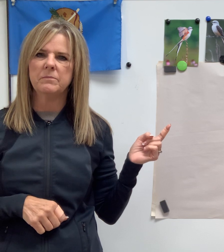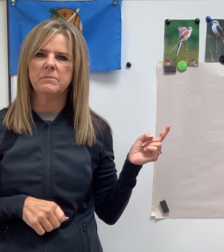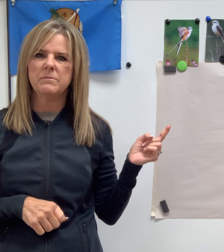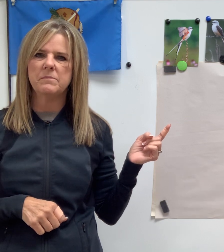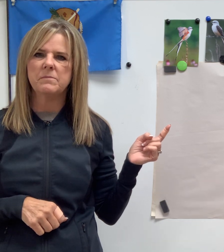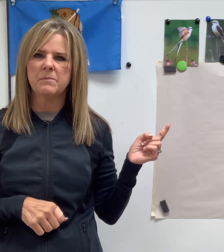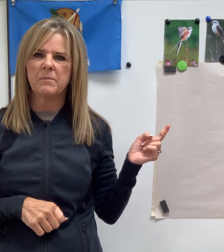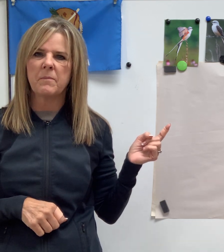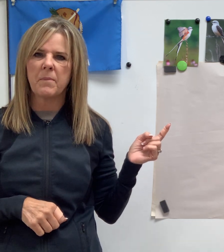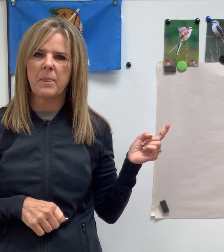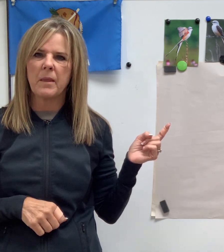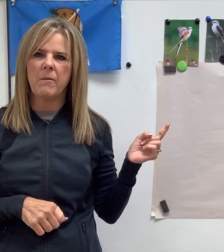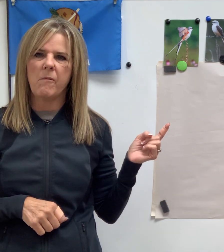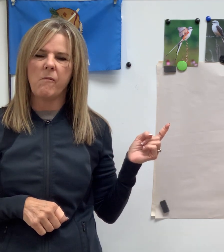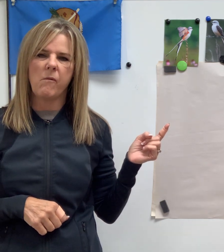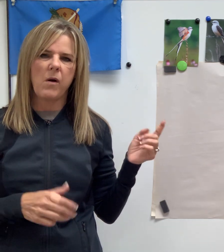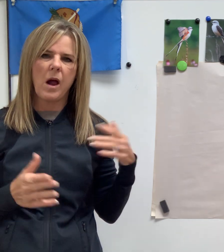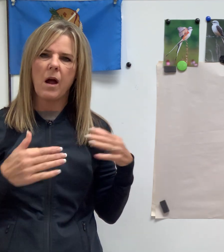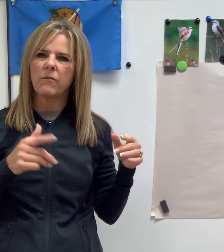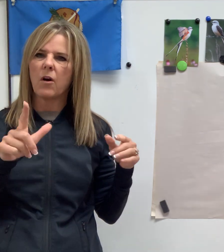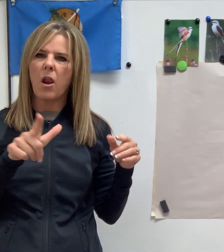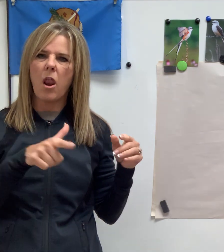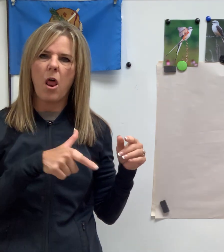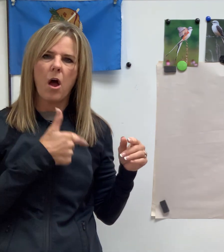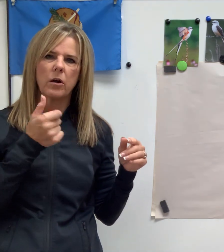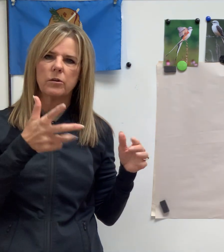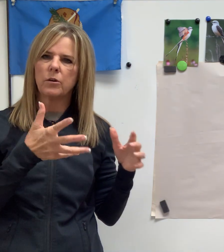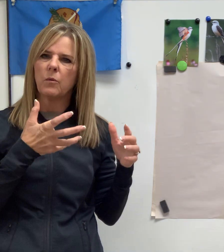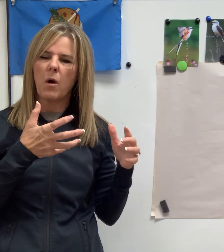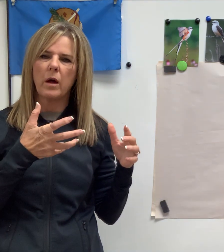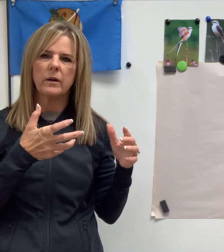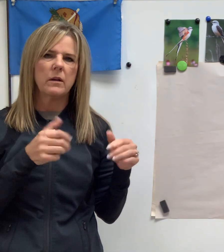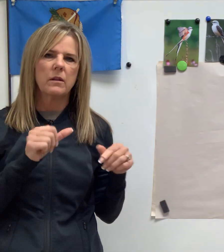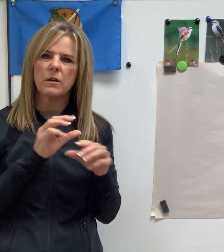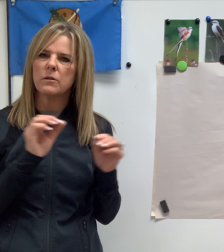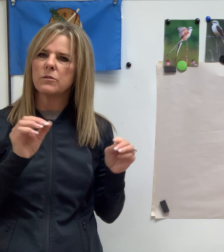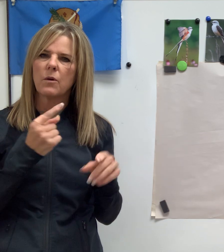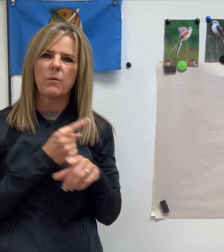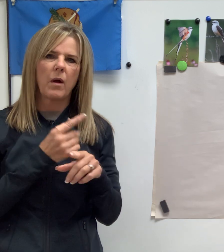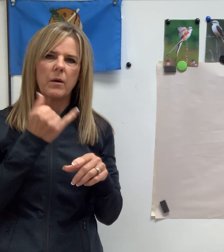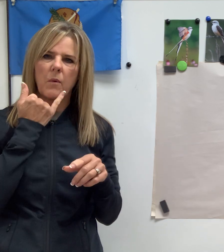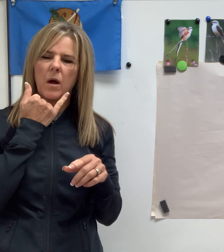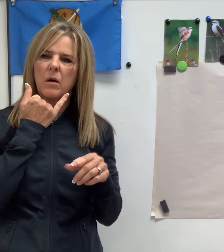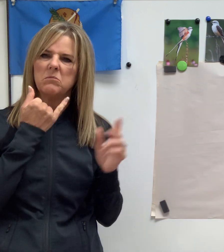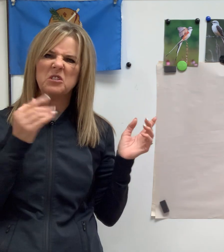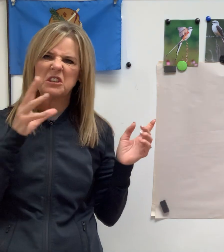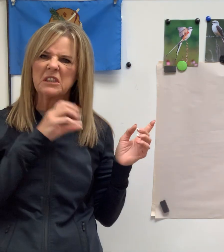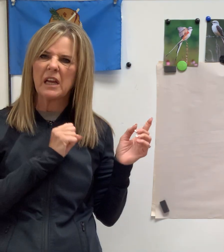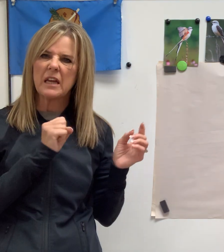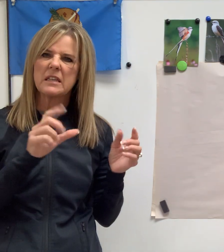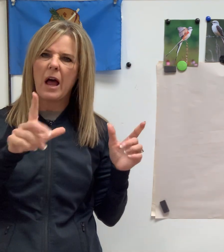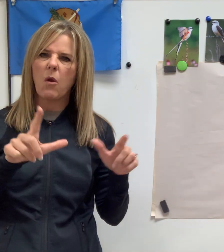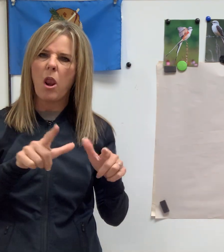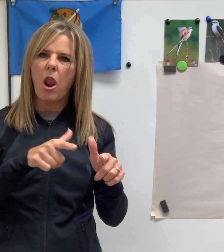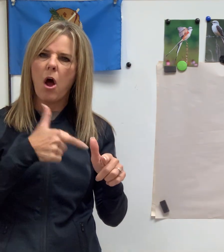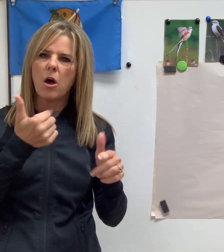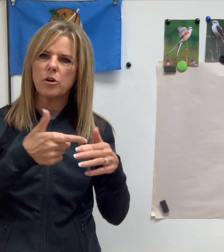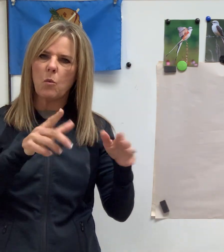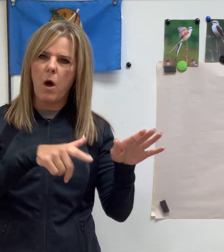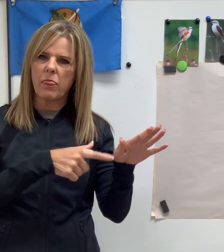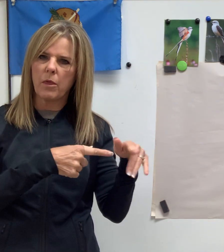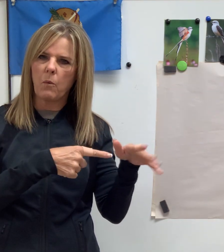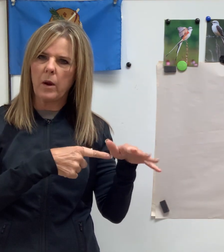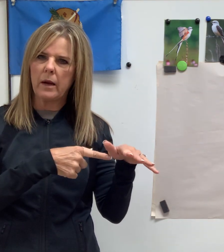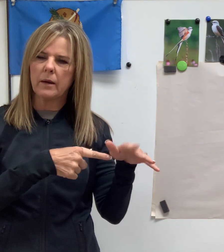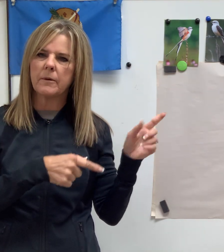up and it comes back for however long you want the wing to be. There's no right or wrong, just kind of guesstimate how long you want the wing. But notice